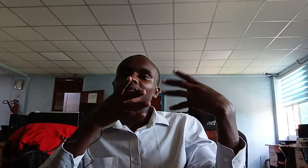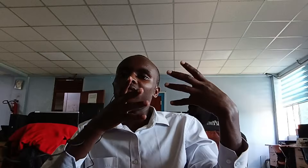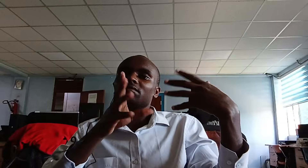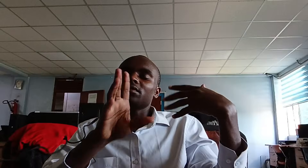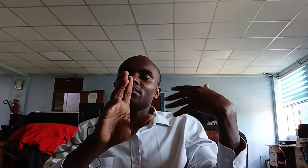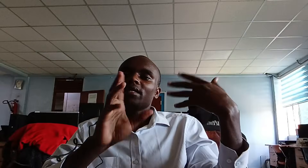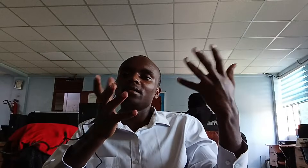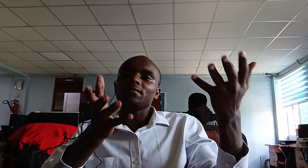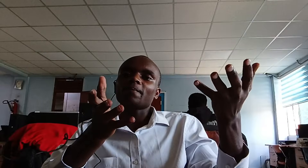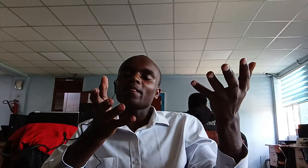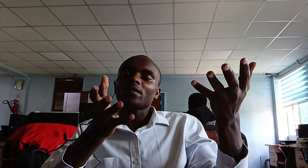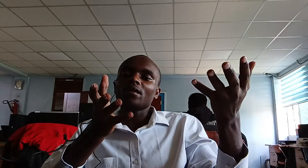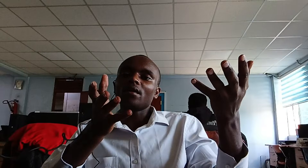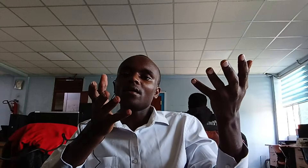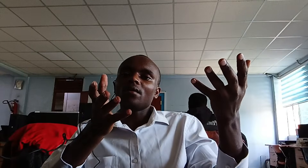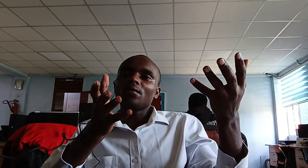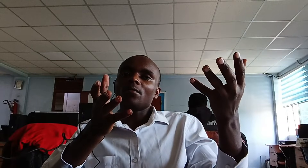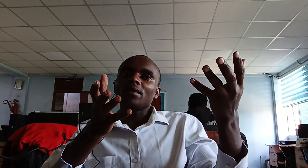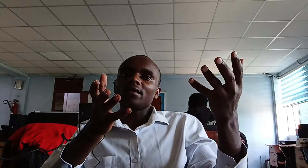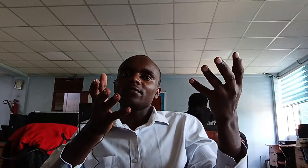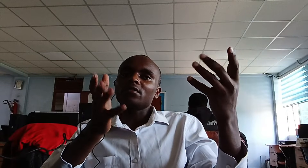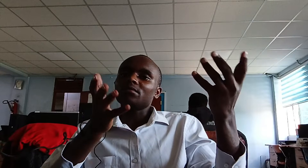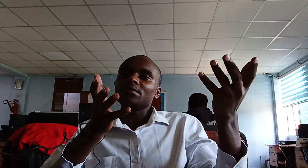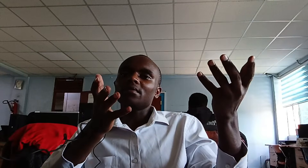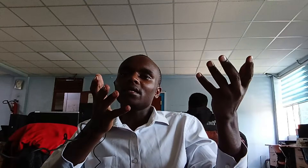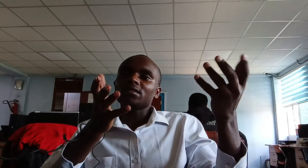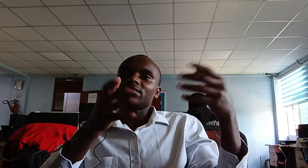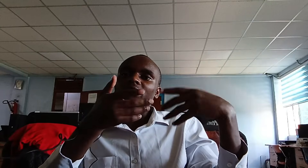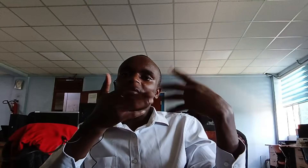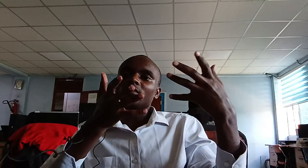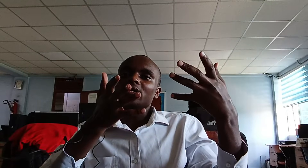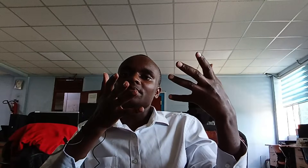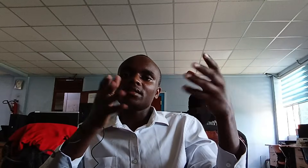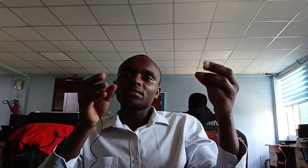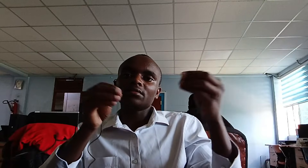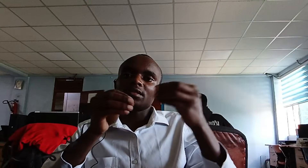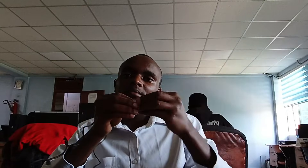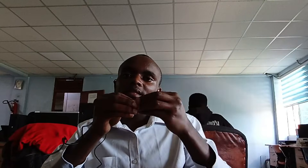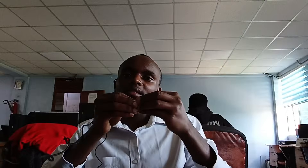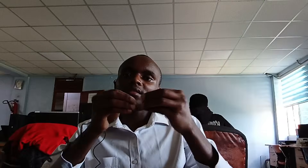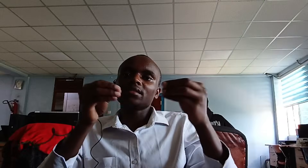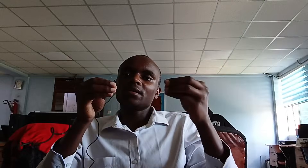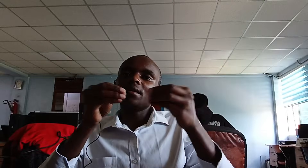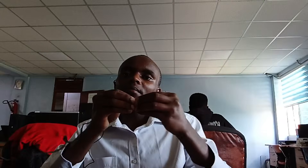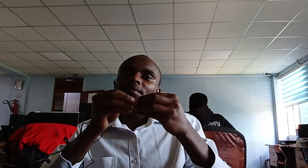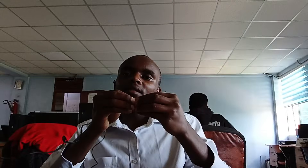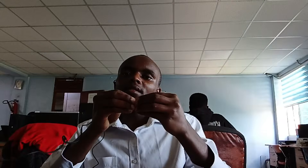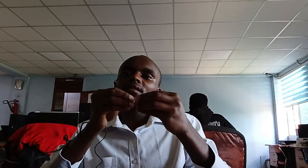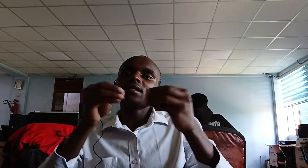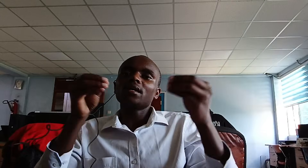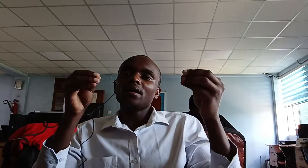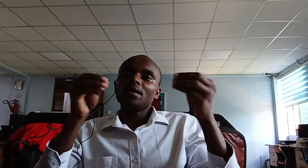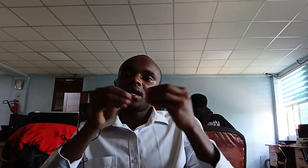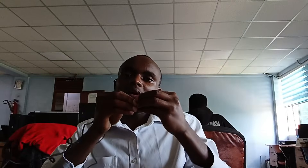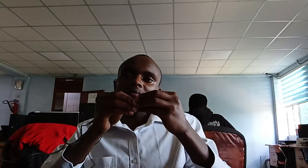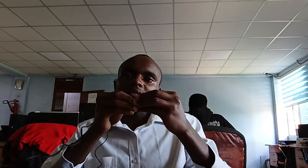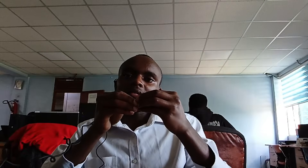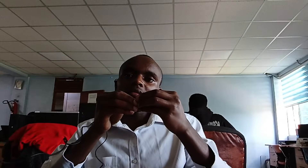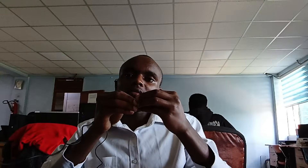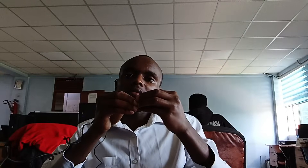with my fellow members, family work meet. So it's meet, meet.